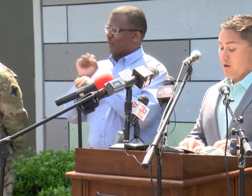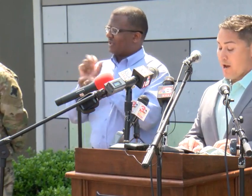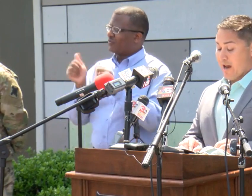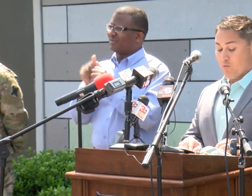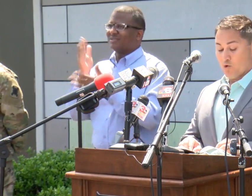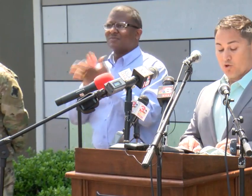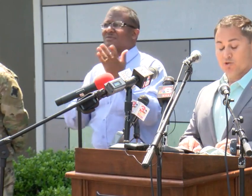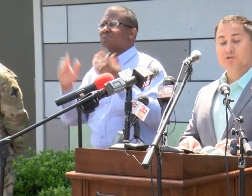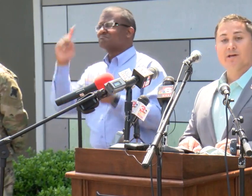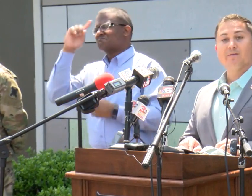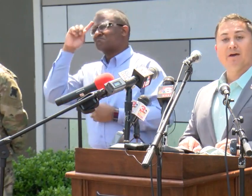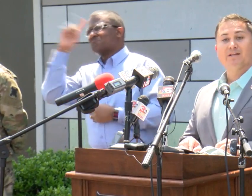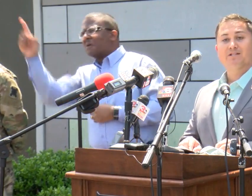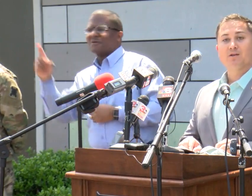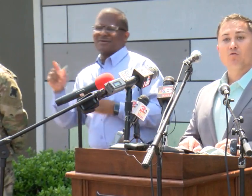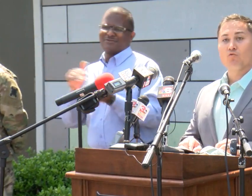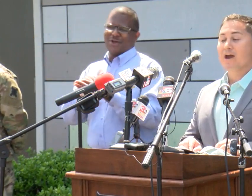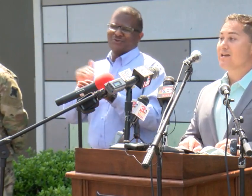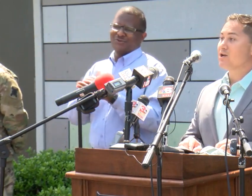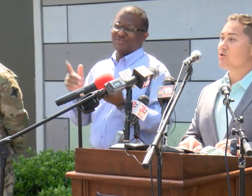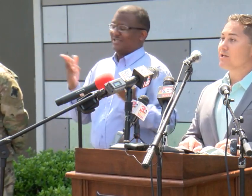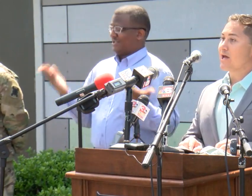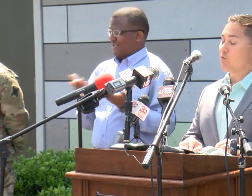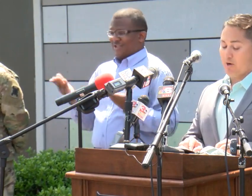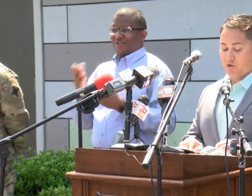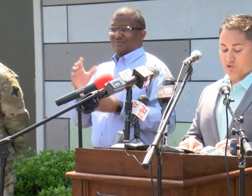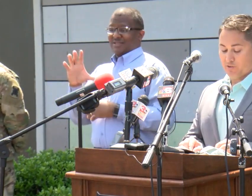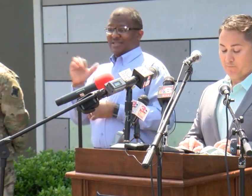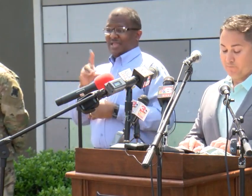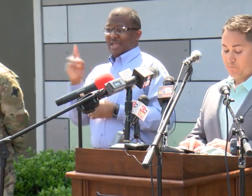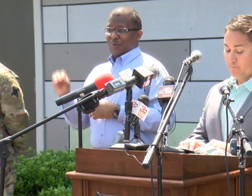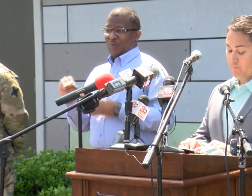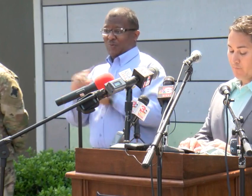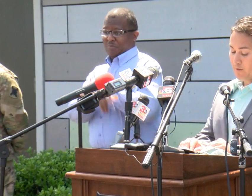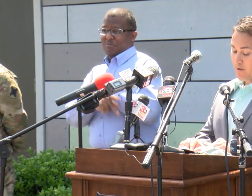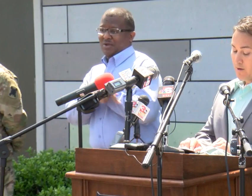doctors and workers in medicine right here in Caddo Parish.